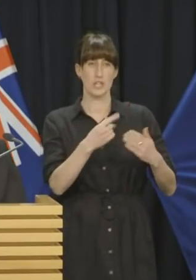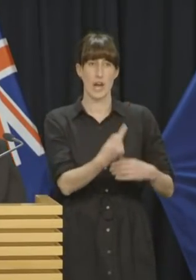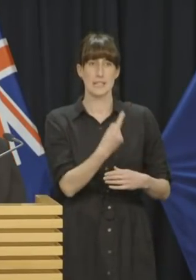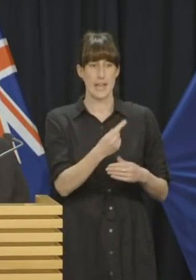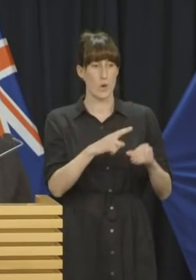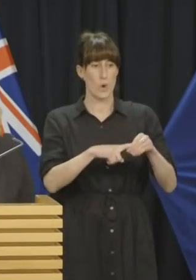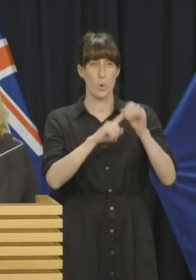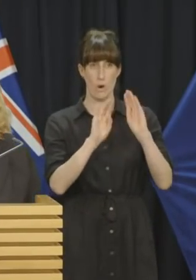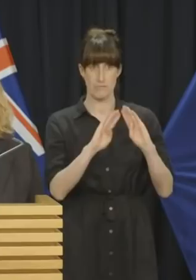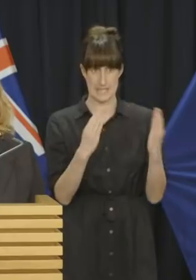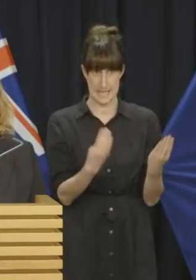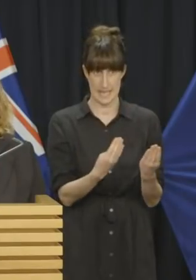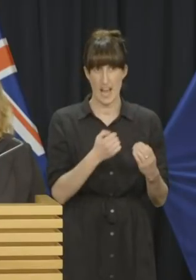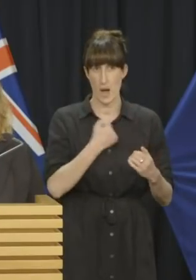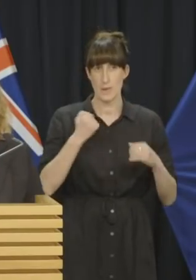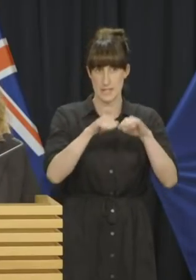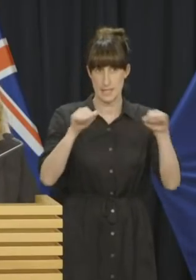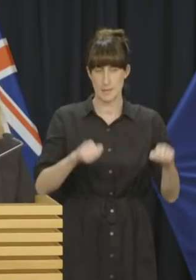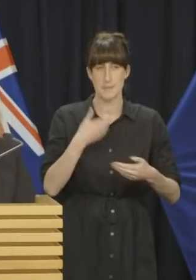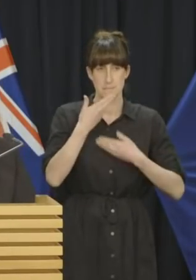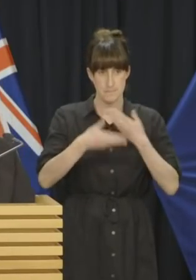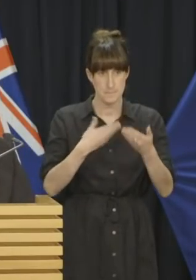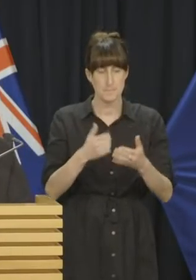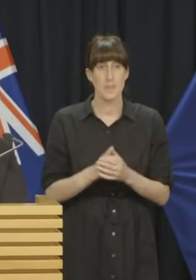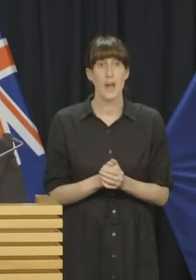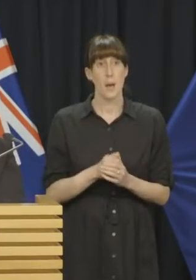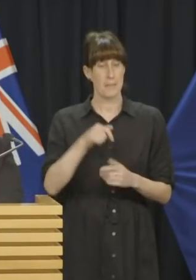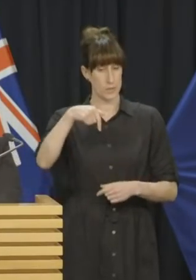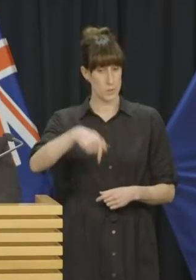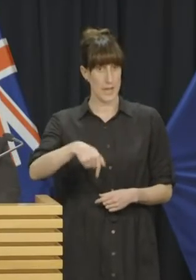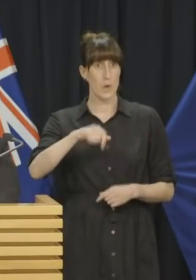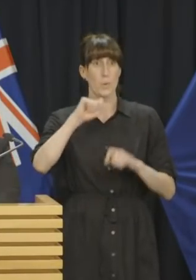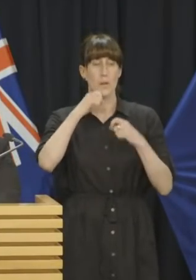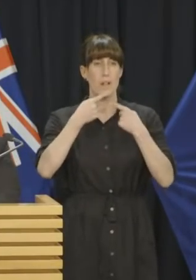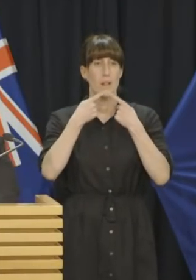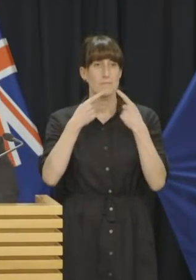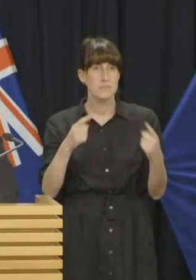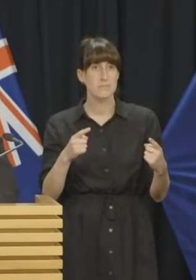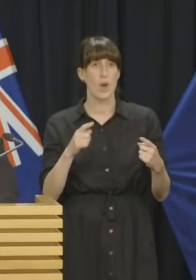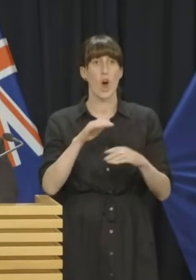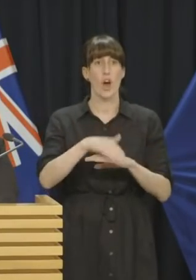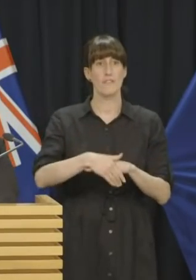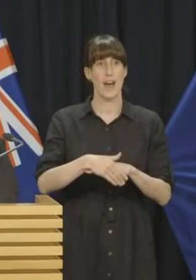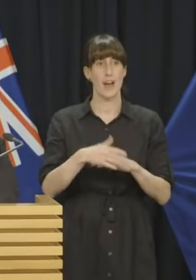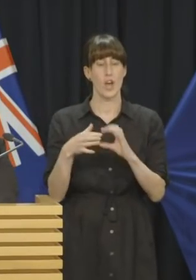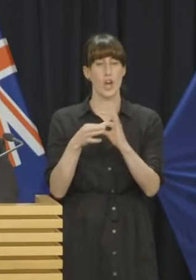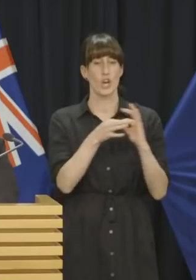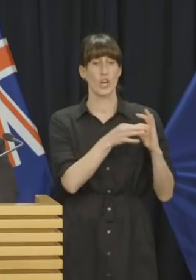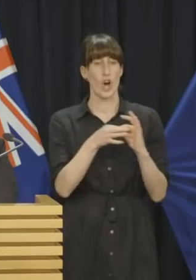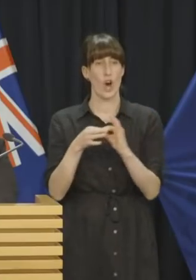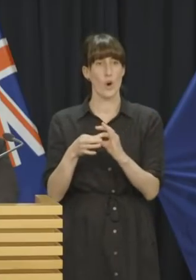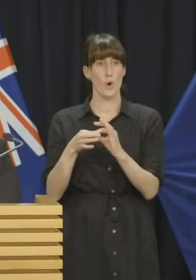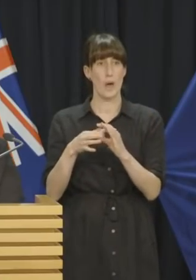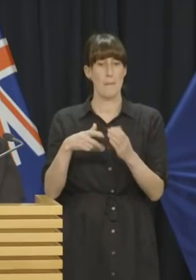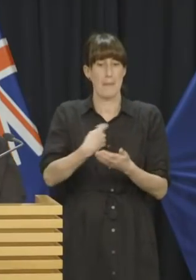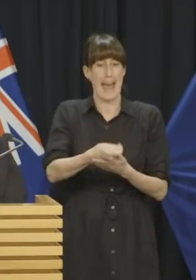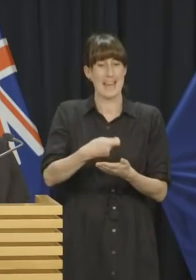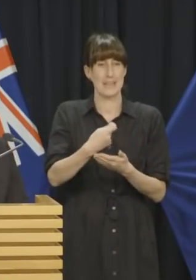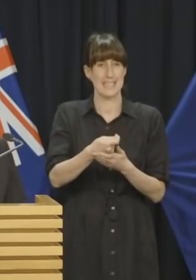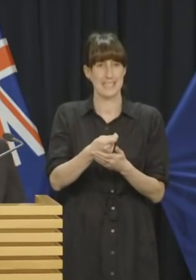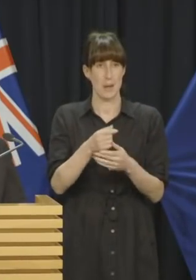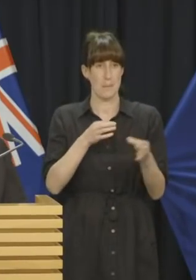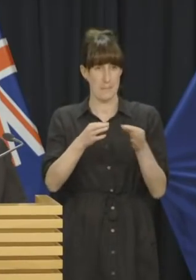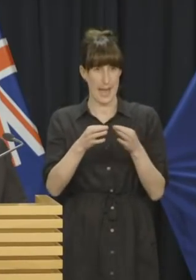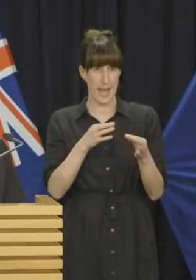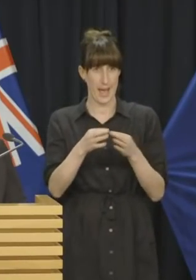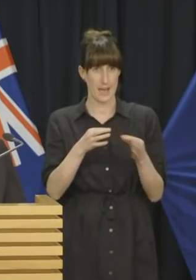systems. And today, of course, we will be addressing the issue of the co-payment scheme that the government parties have negotiated. Because